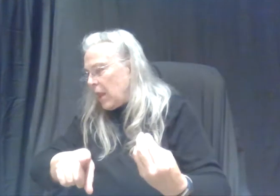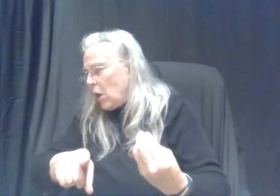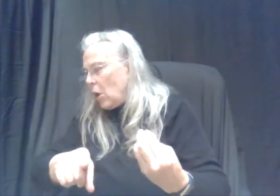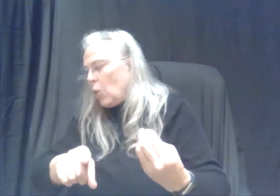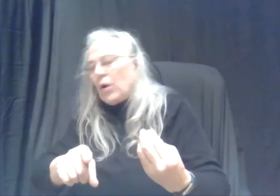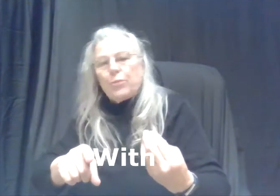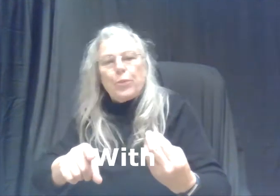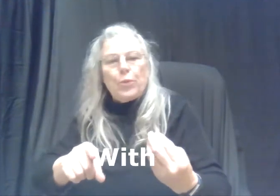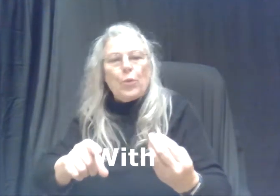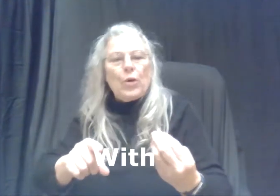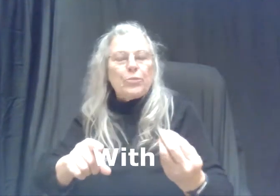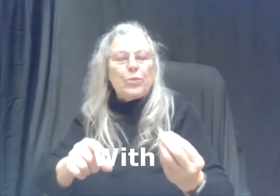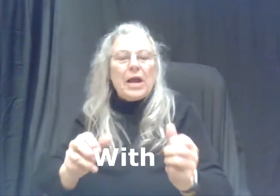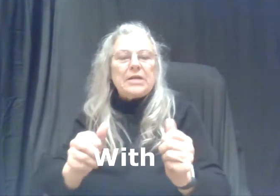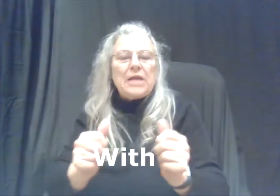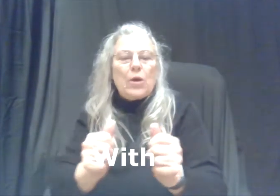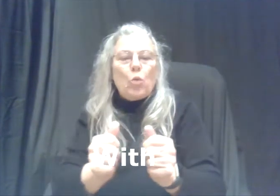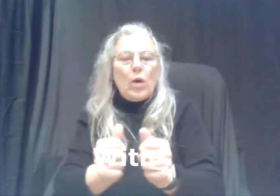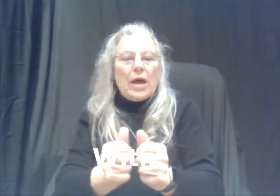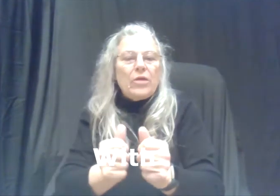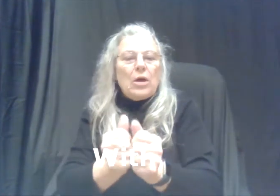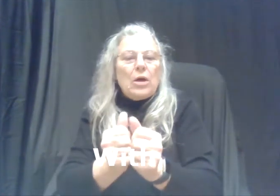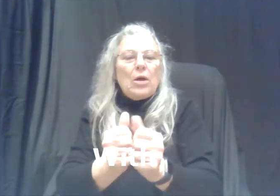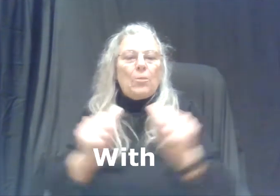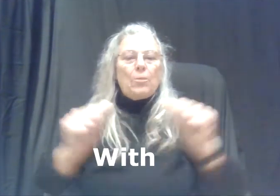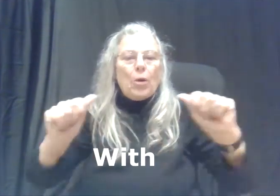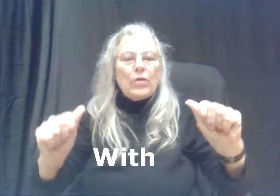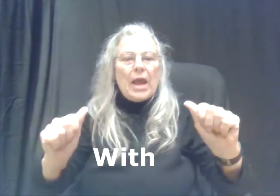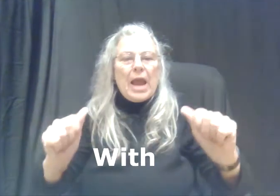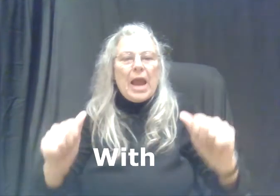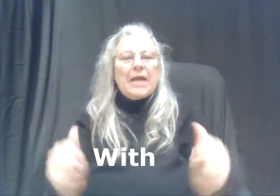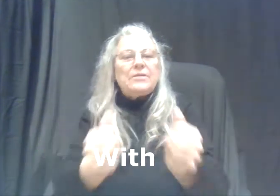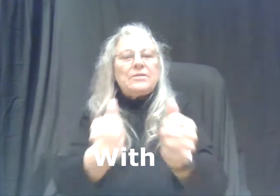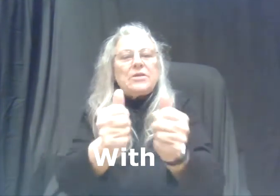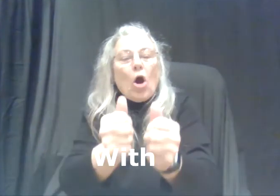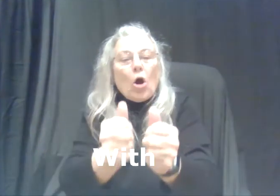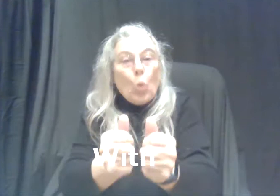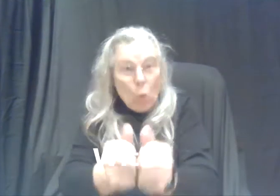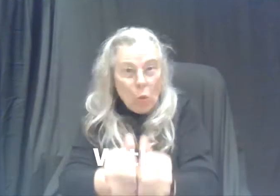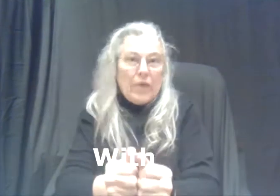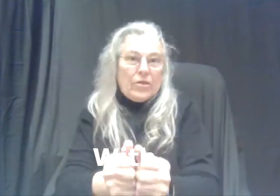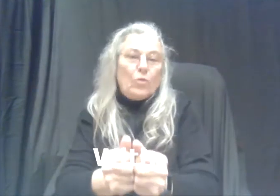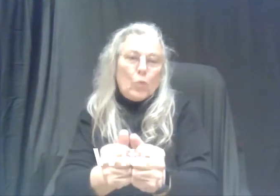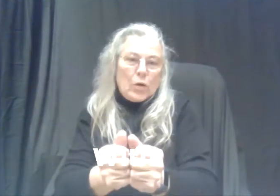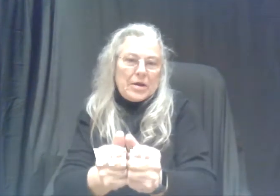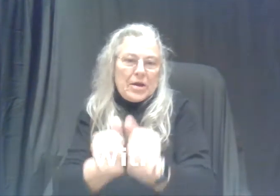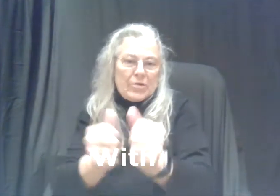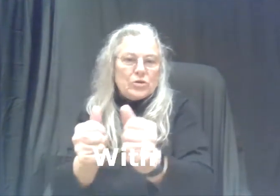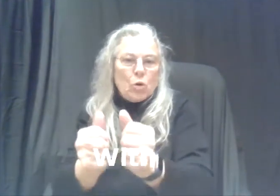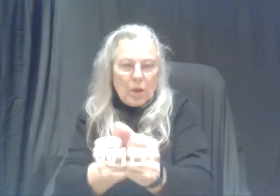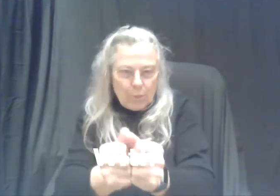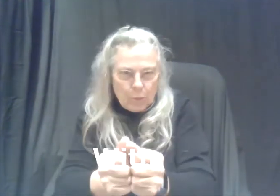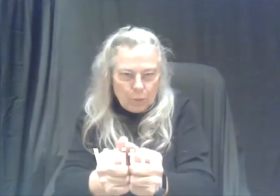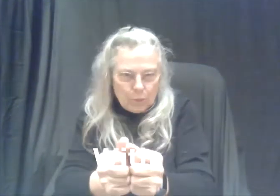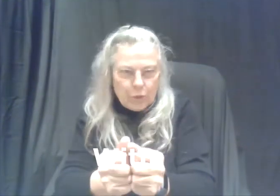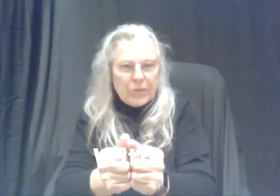with praise, and with both hands are with one another. So put them